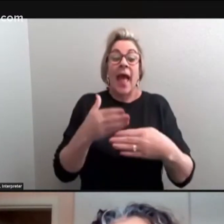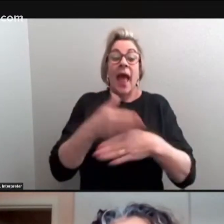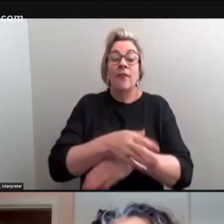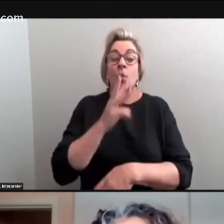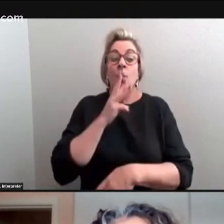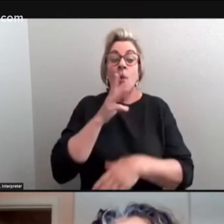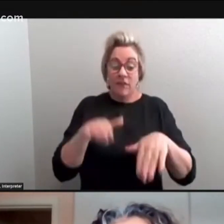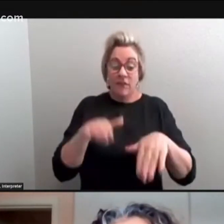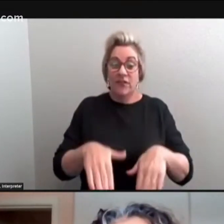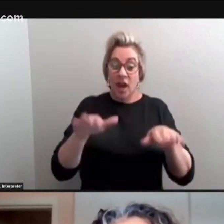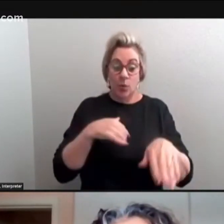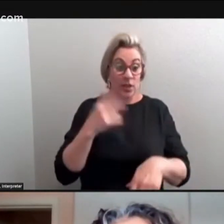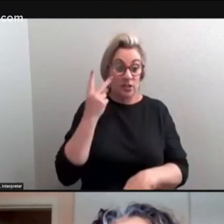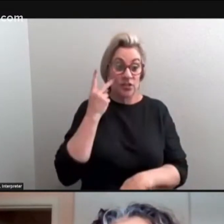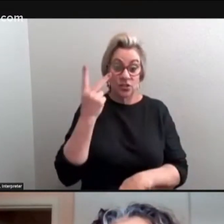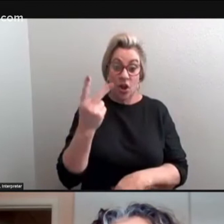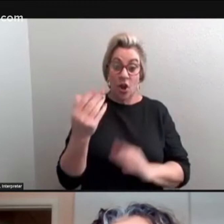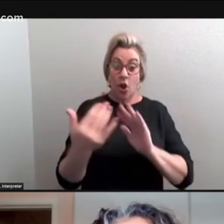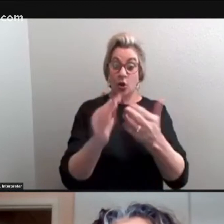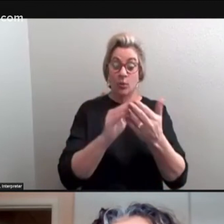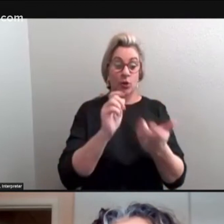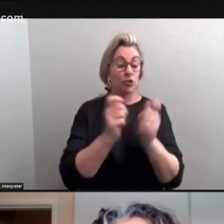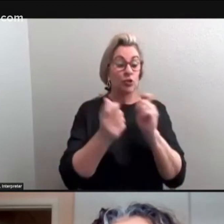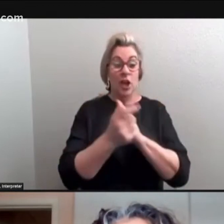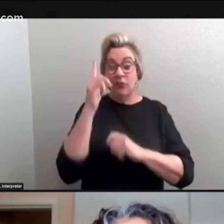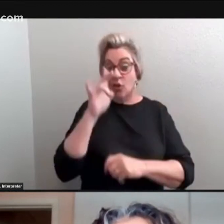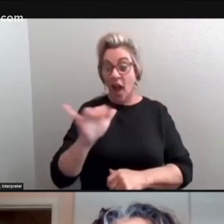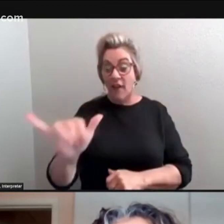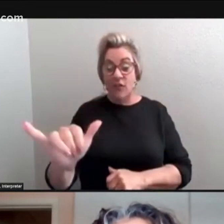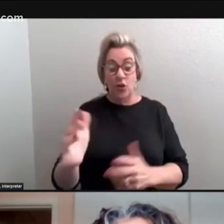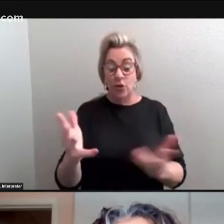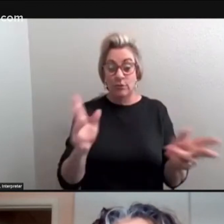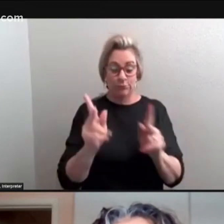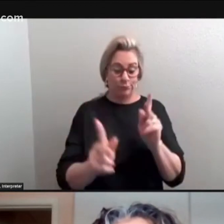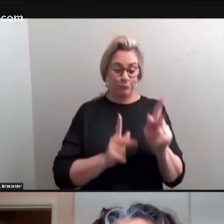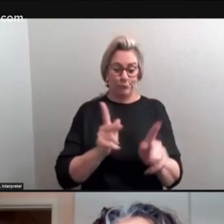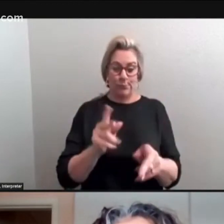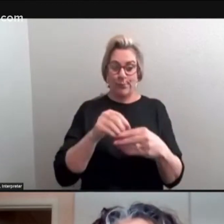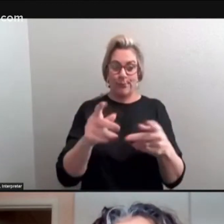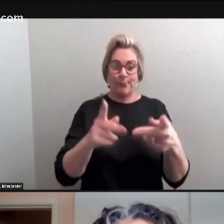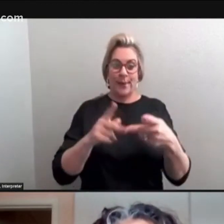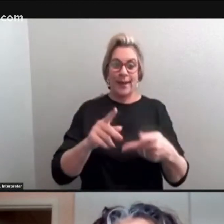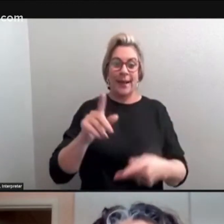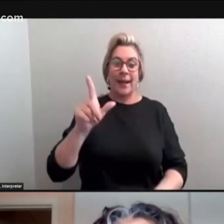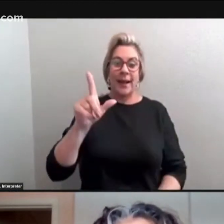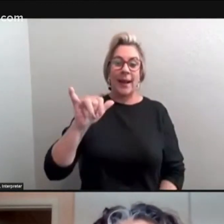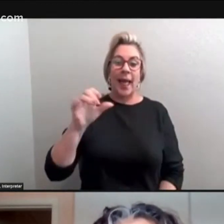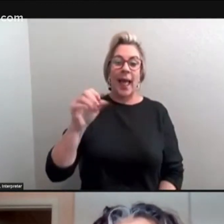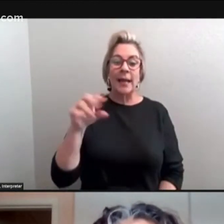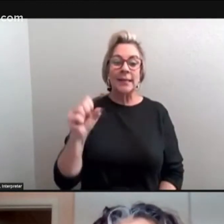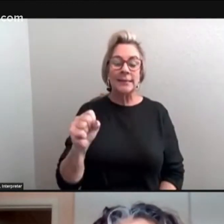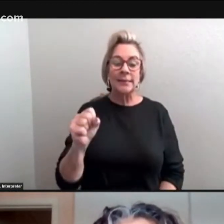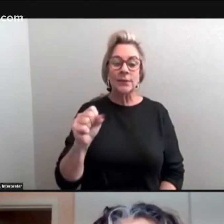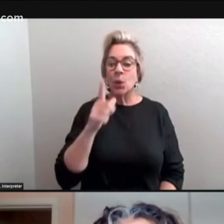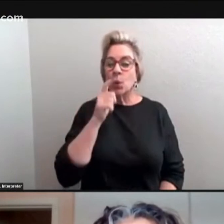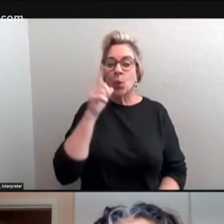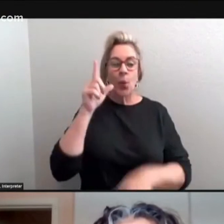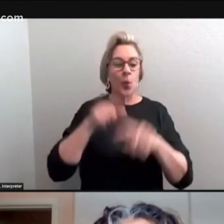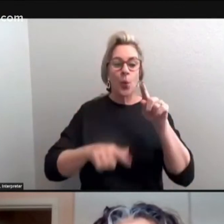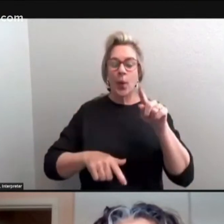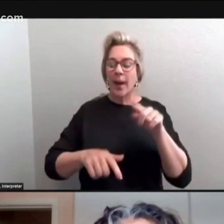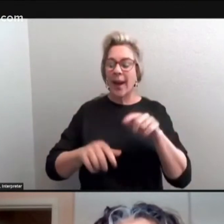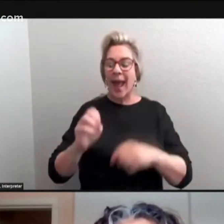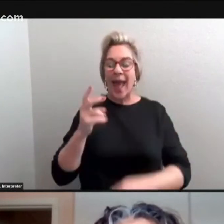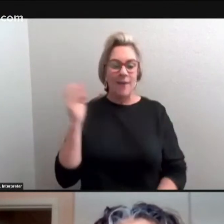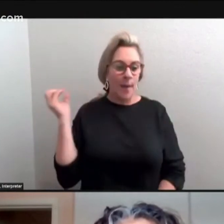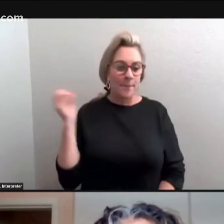saw communities changed forever, right? There were people in places like Lyons who could never come back. And